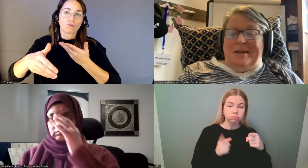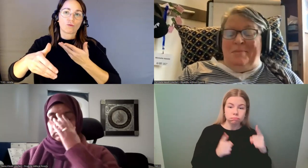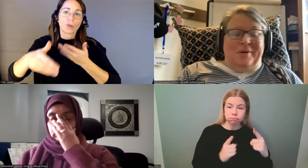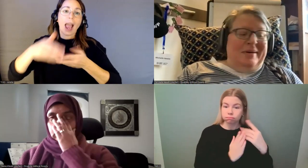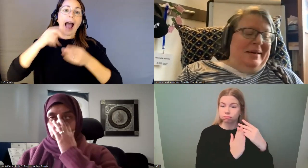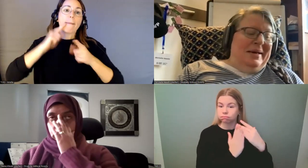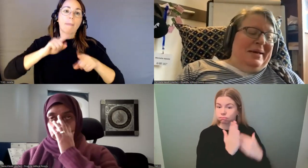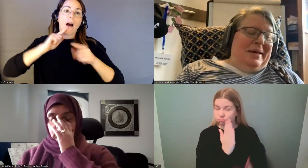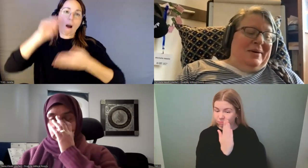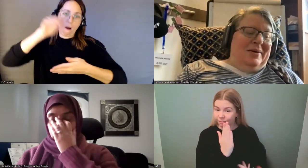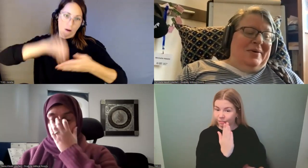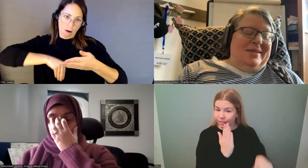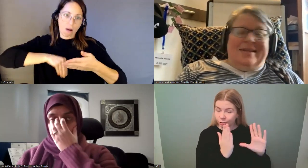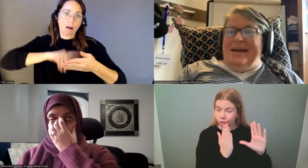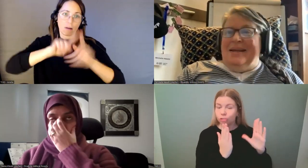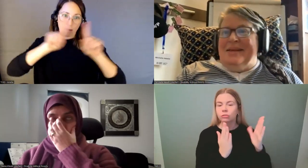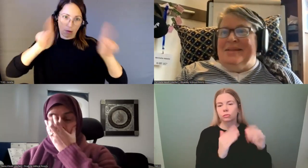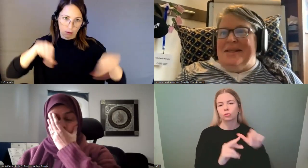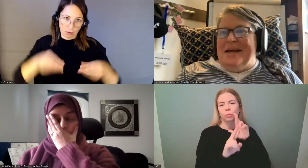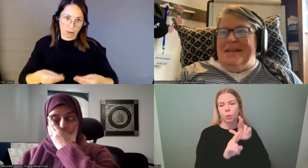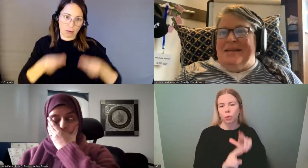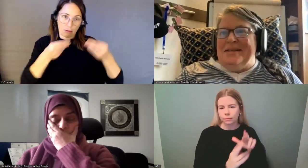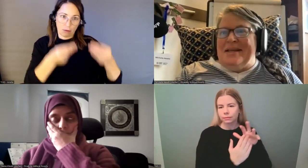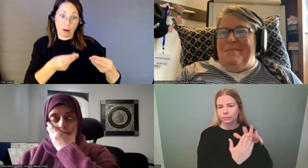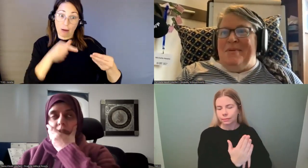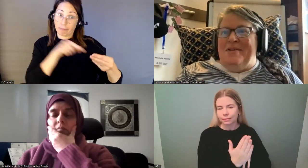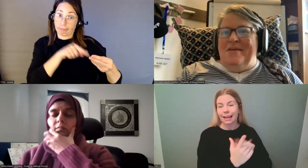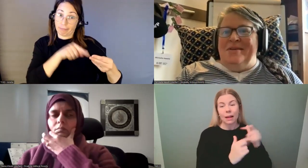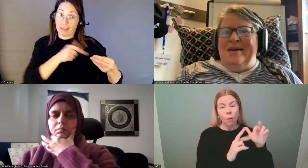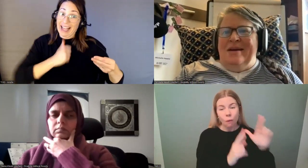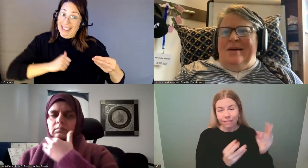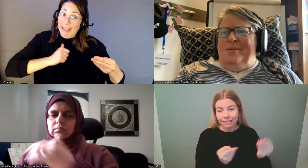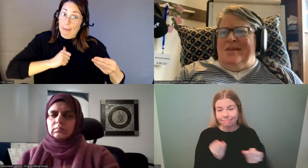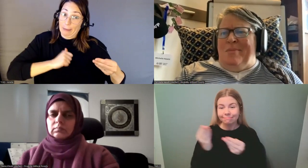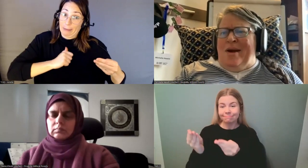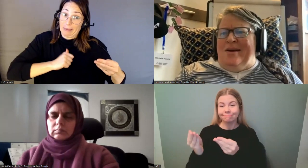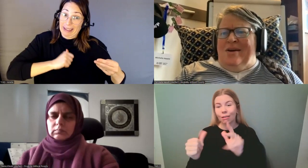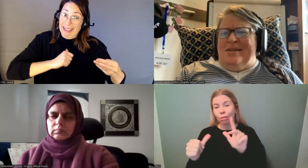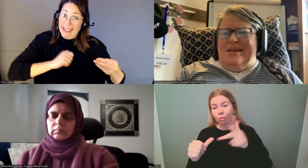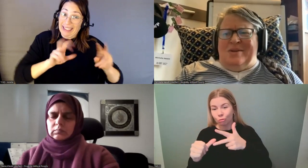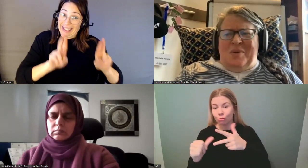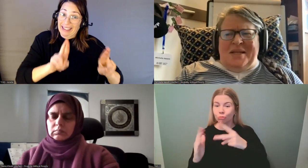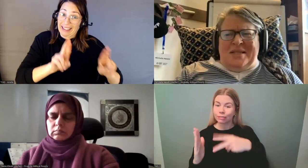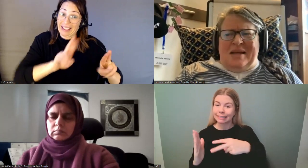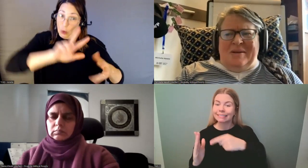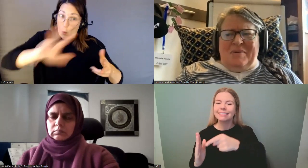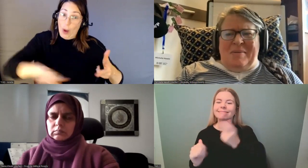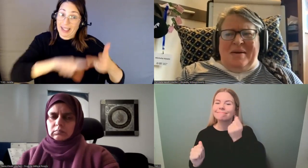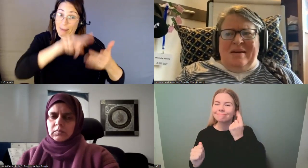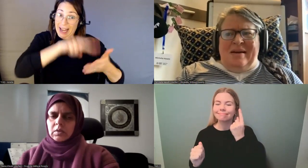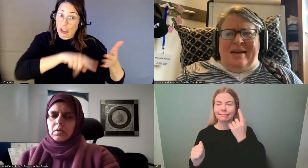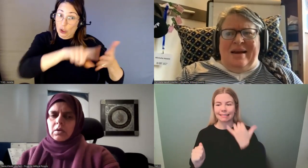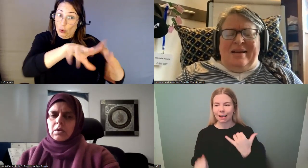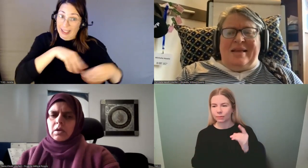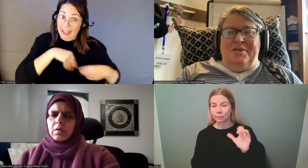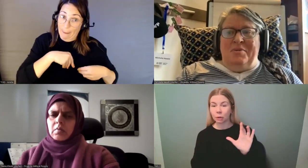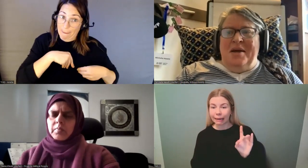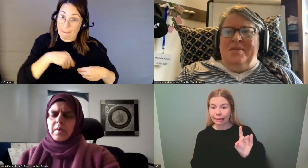third reading. But you know, it's the 8th of December, and they break on. Is it the 22nd,